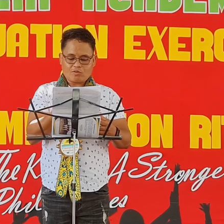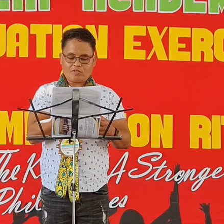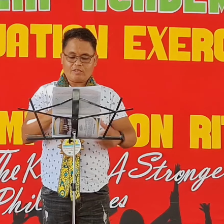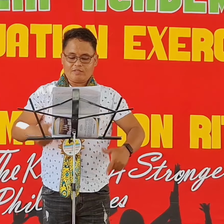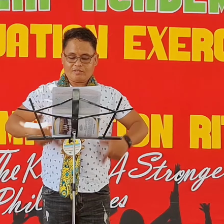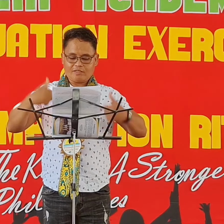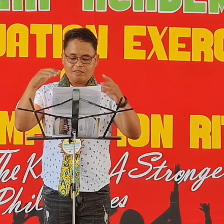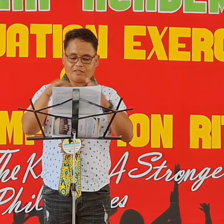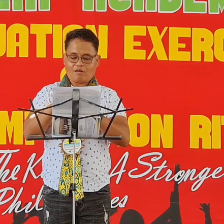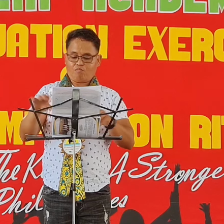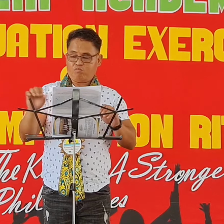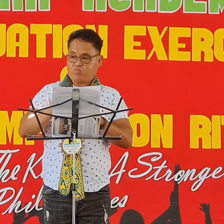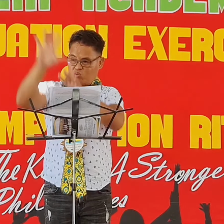Because we live in a mountain.